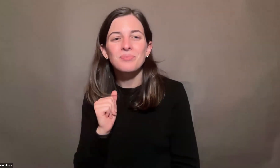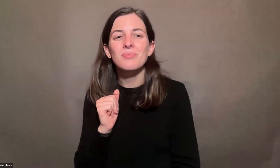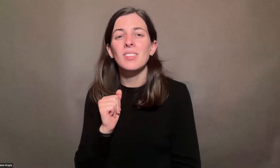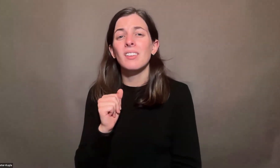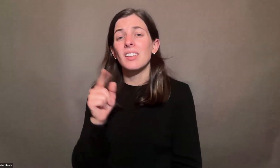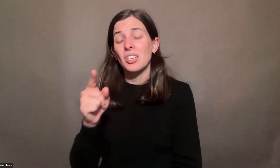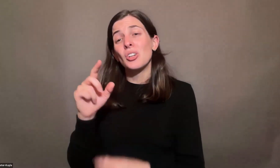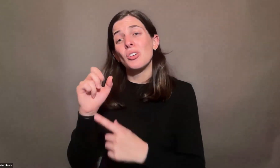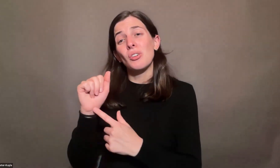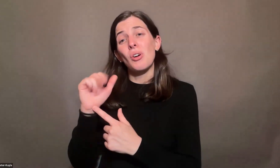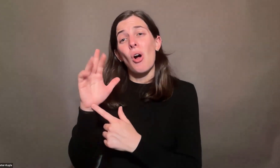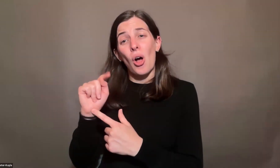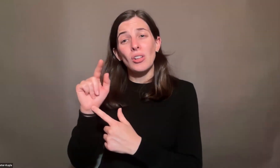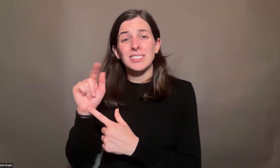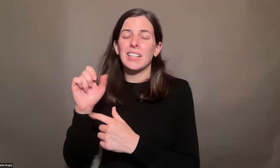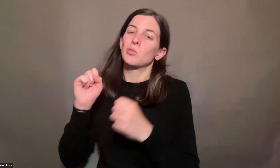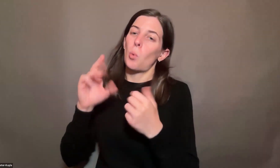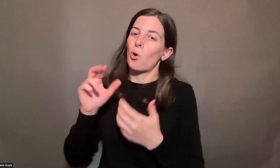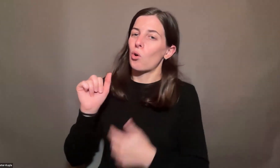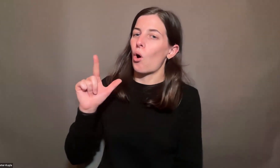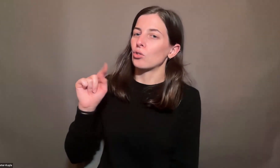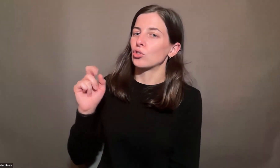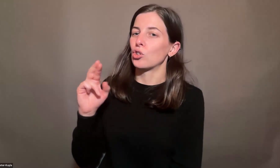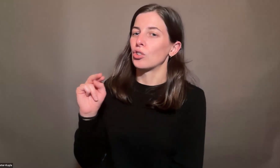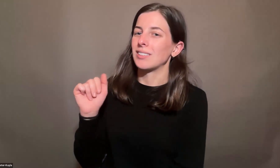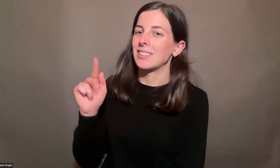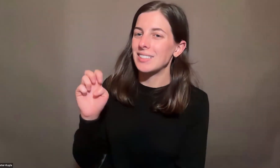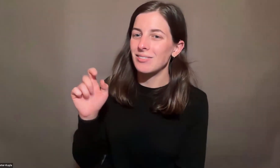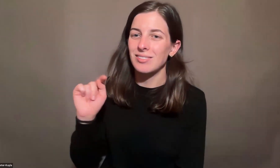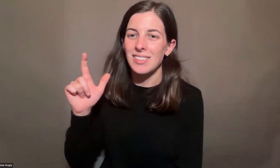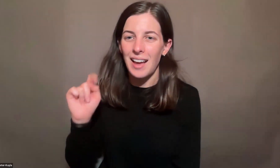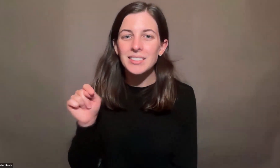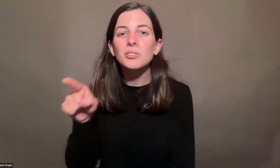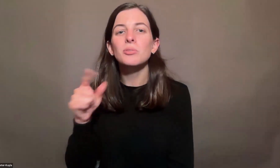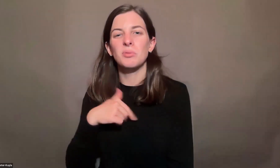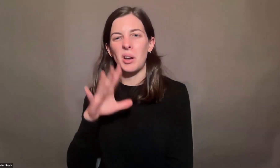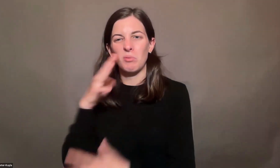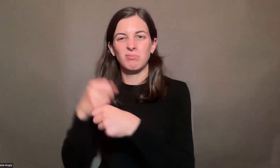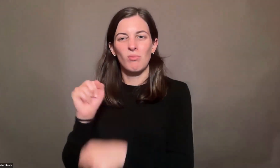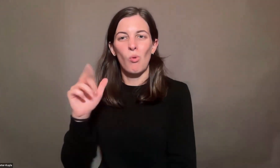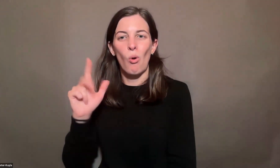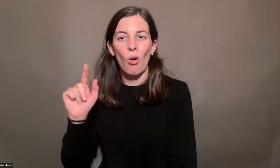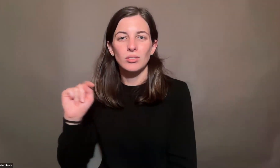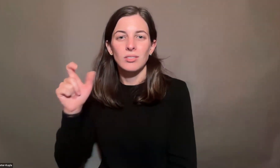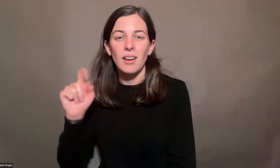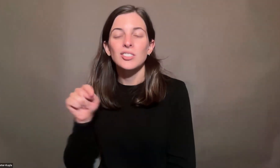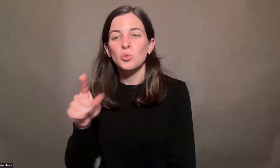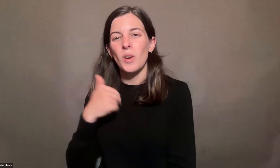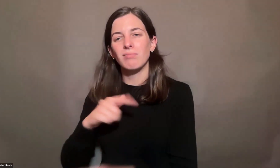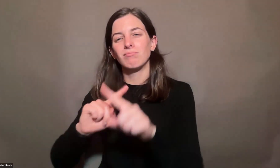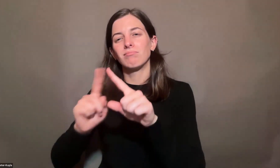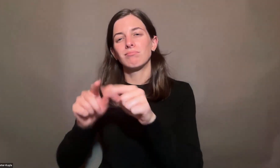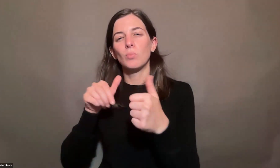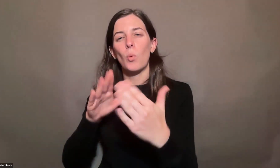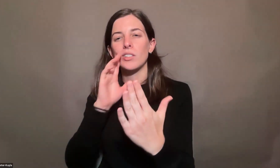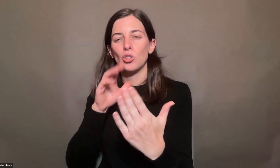alt text, and that is how I'm going to refer to it from now on. There are various ways you can add alternative text to images, and most software programs